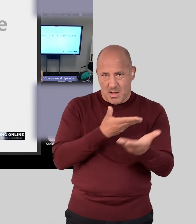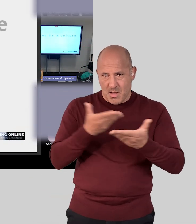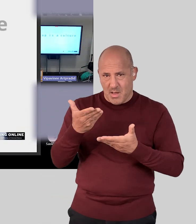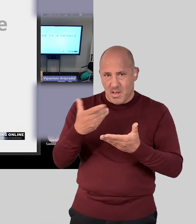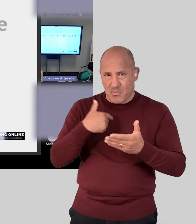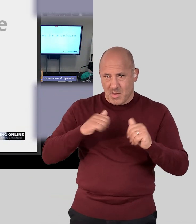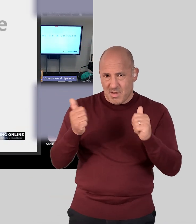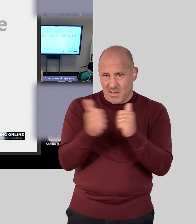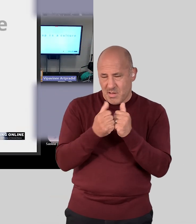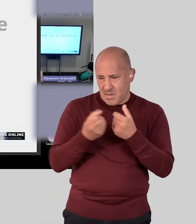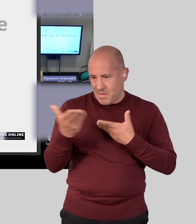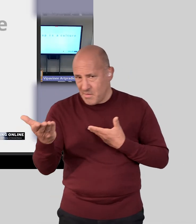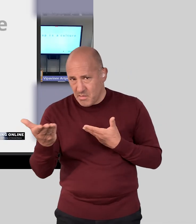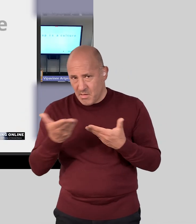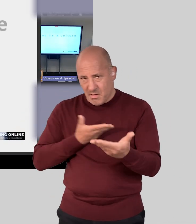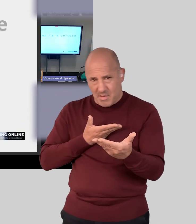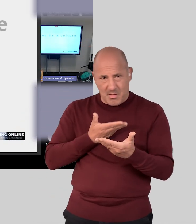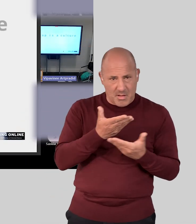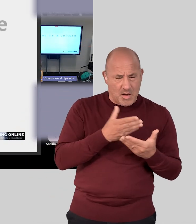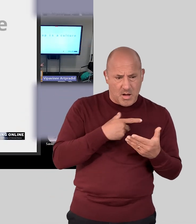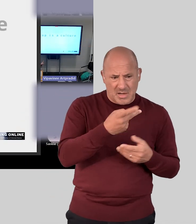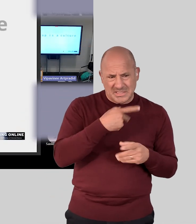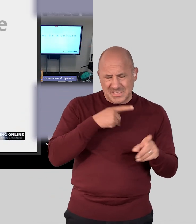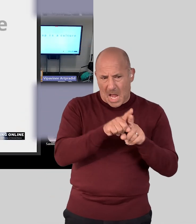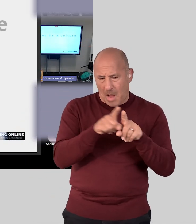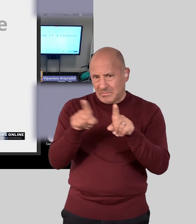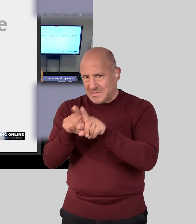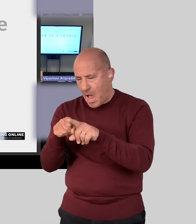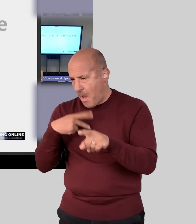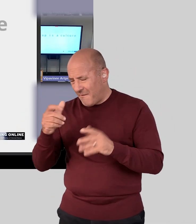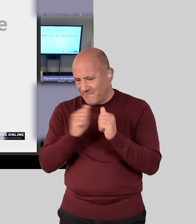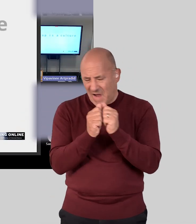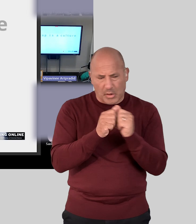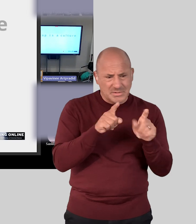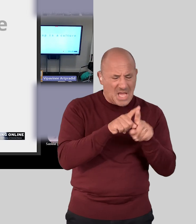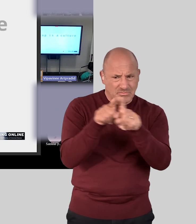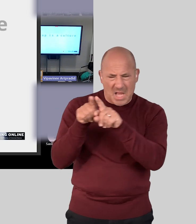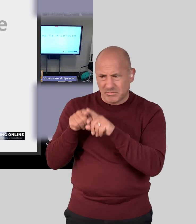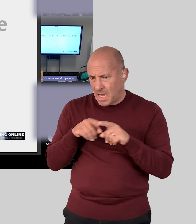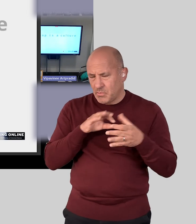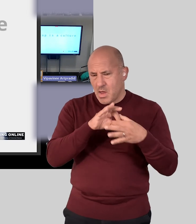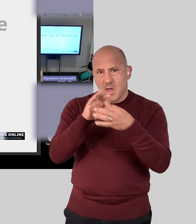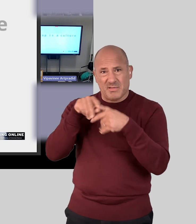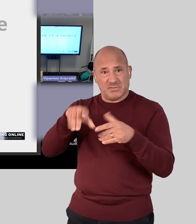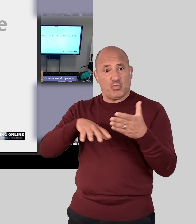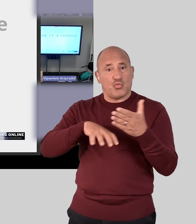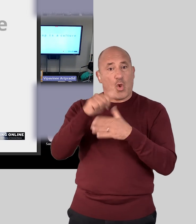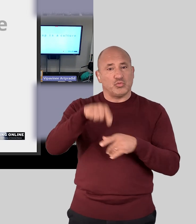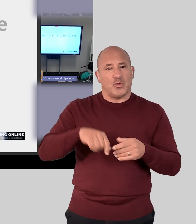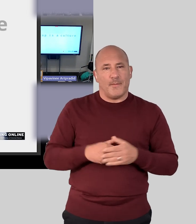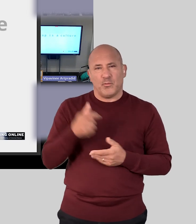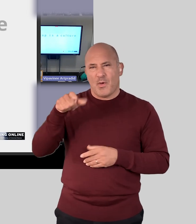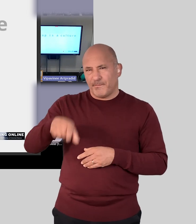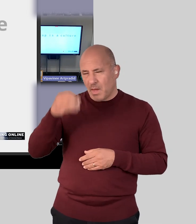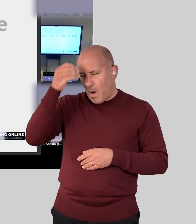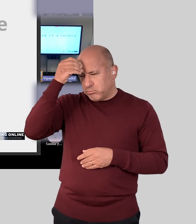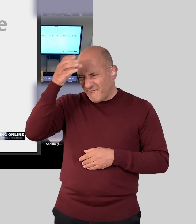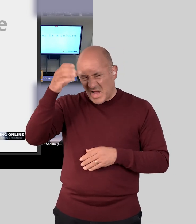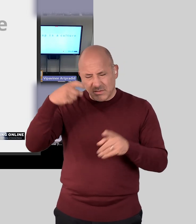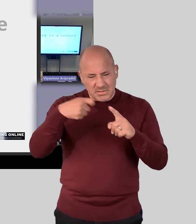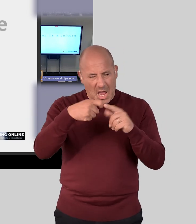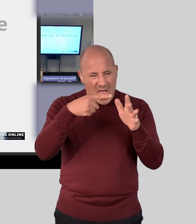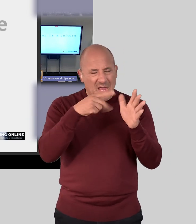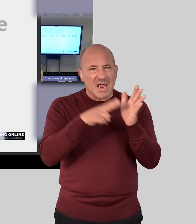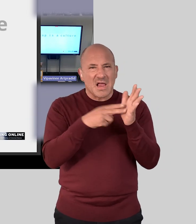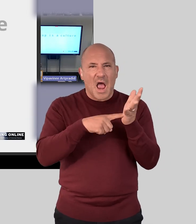we commune with others, building common experiences and values. Professor Cantor explains that as we